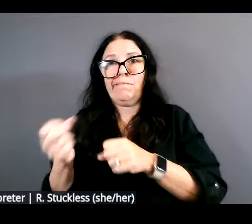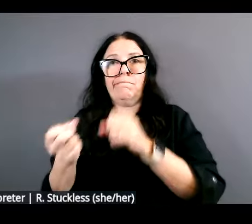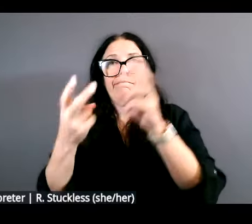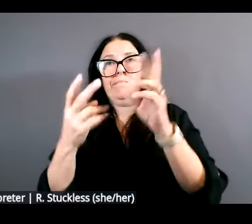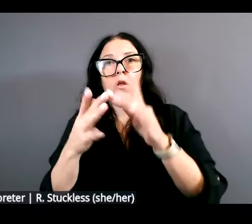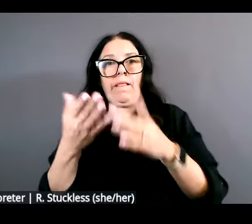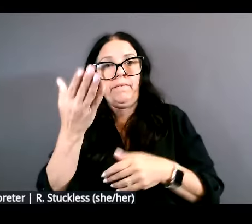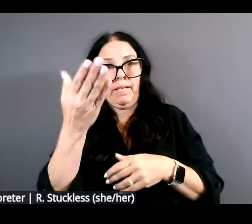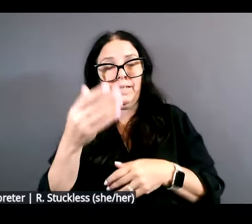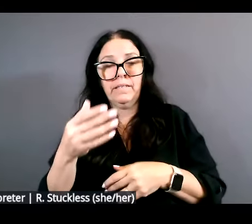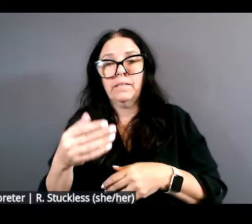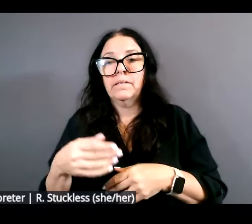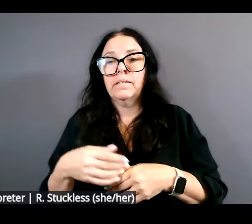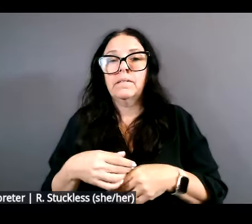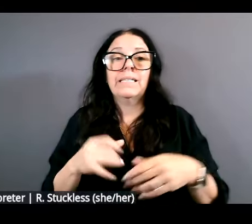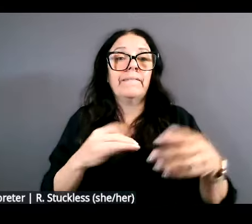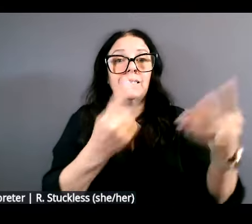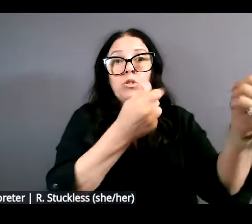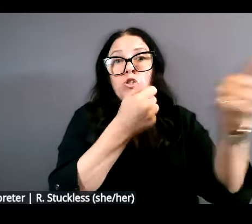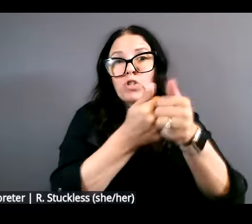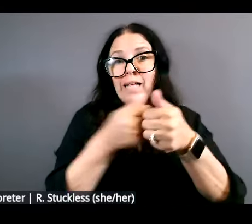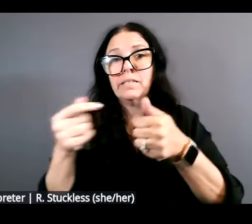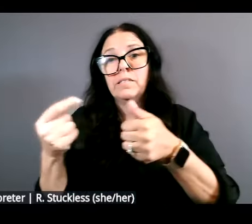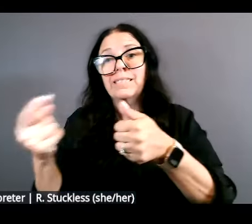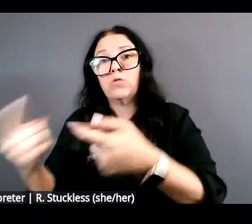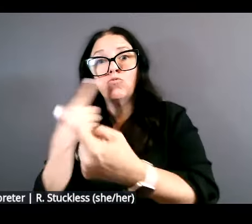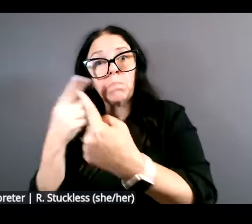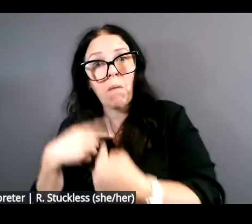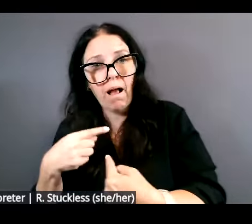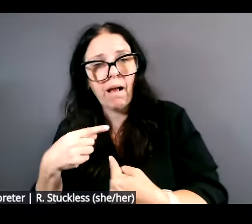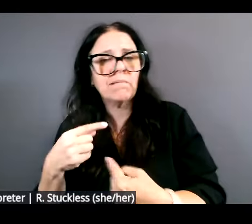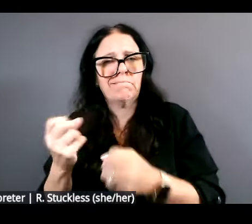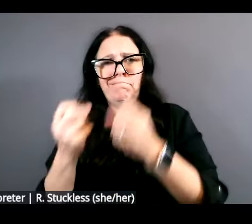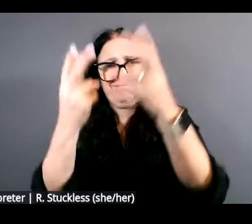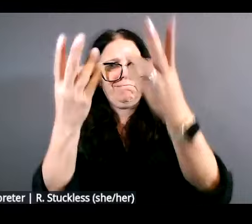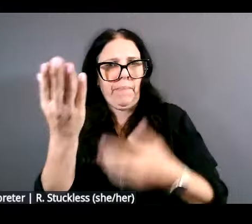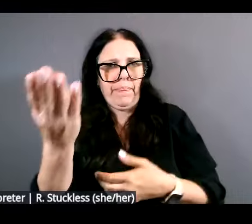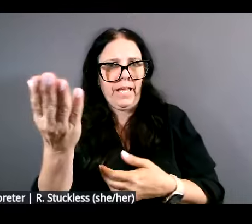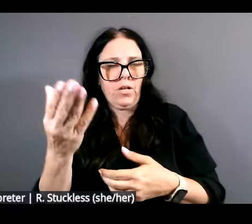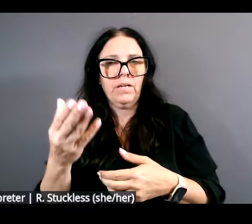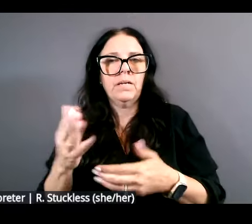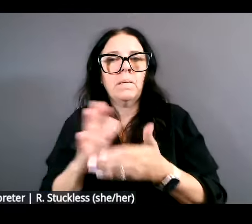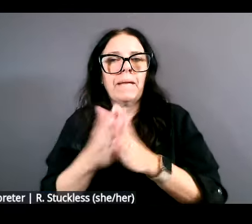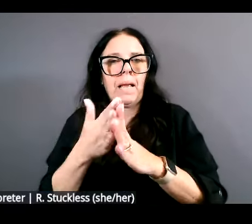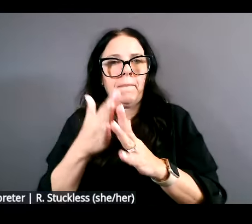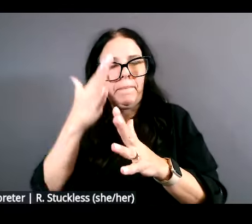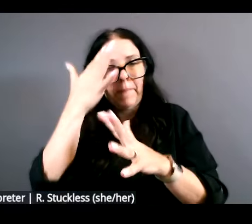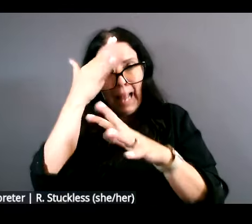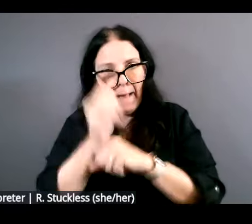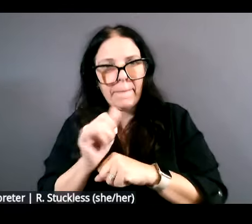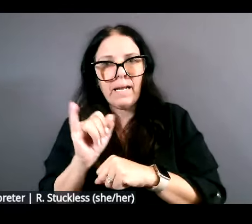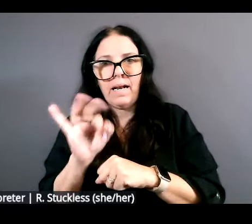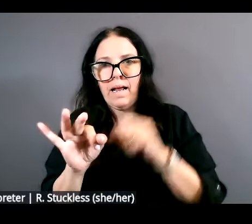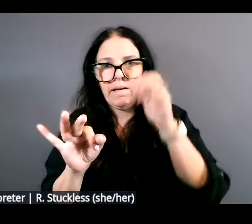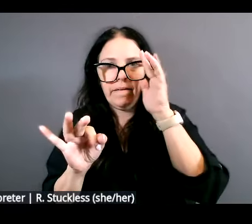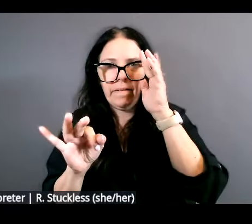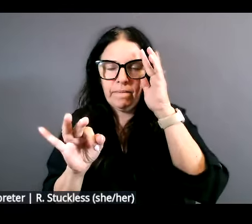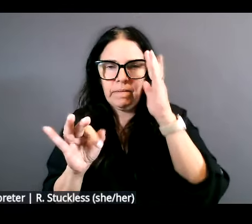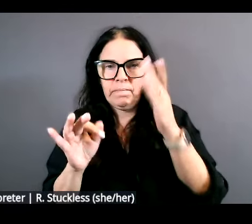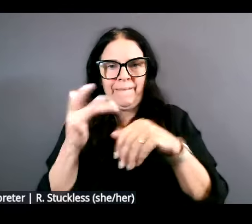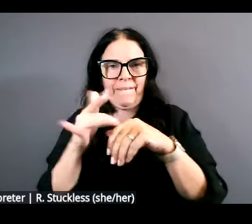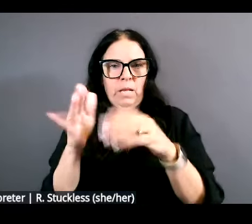submits a response to a challenge, we would post it online. And that we would just be able to get in the habit of just posting things online.